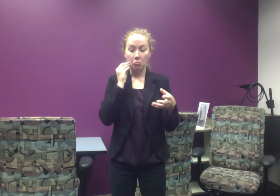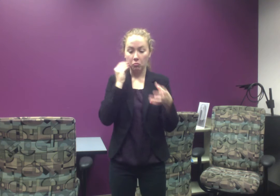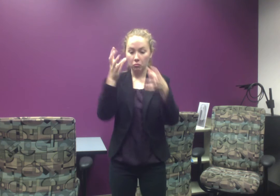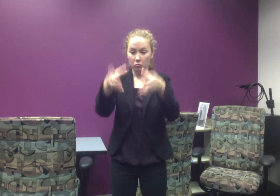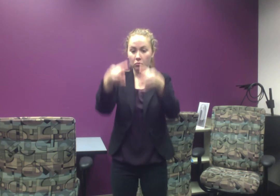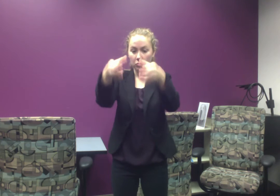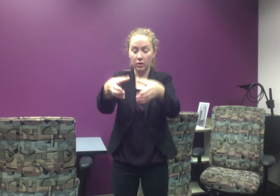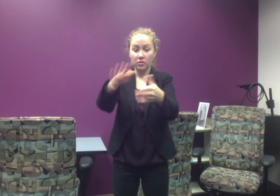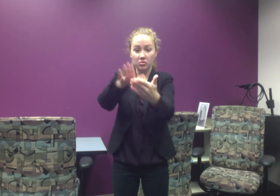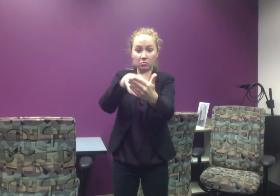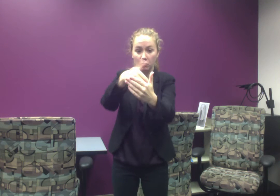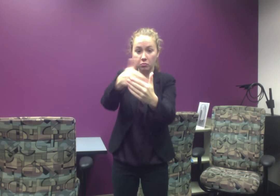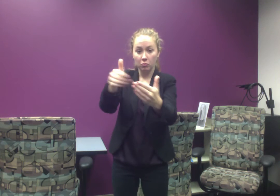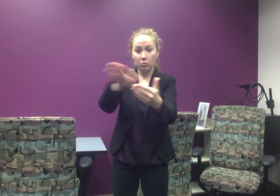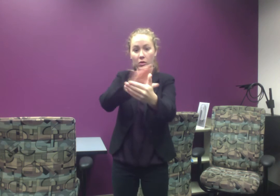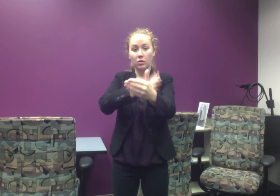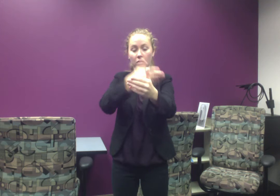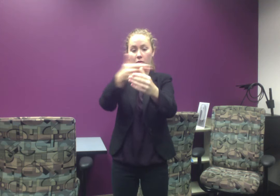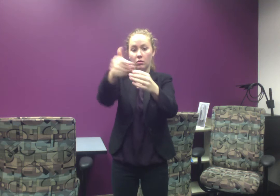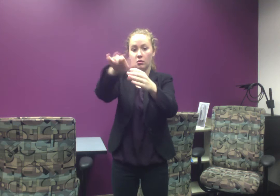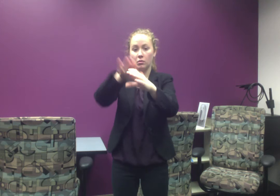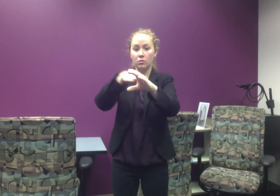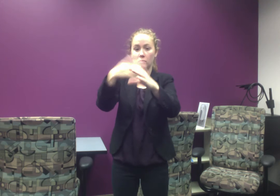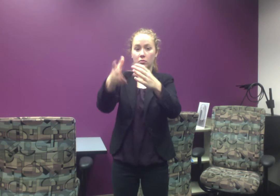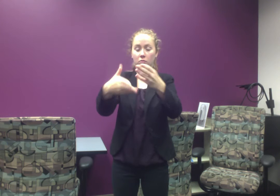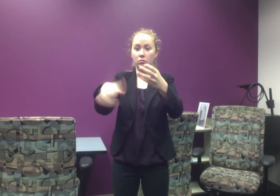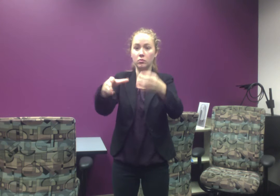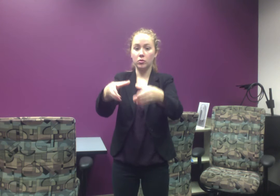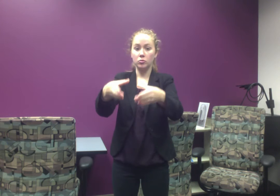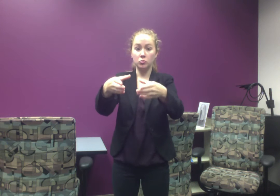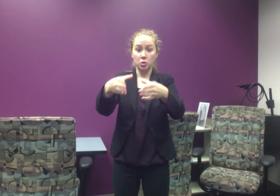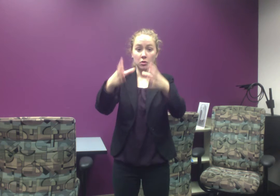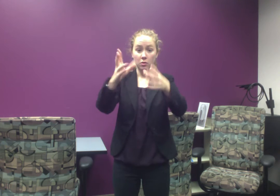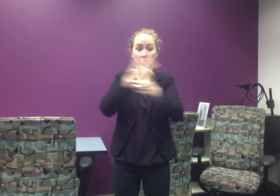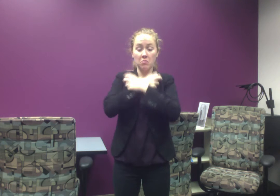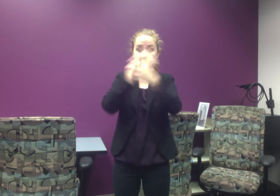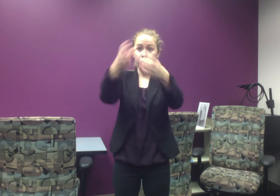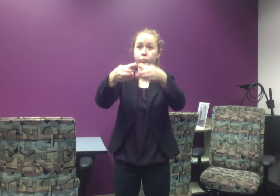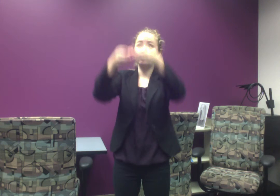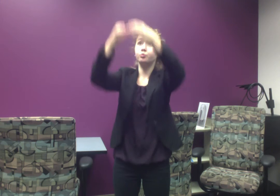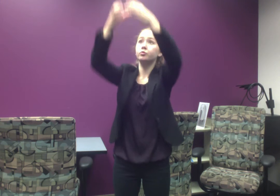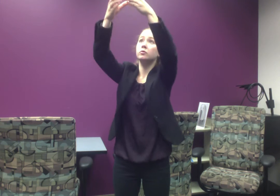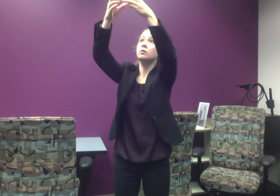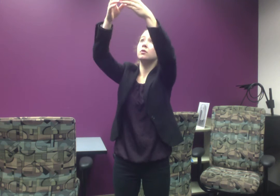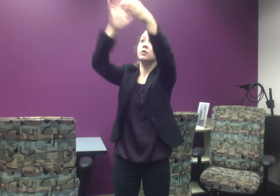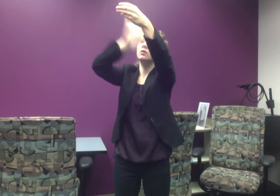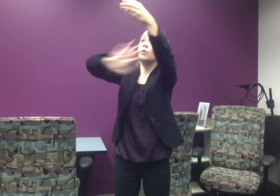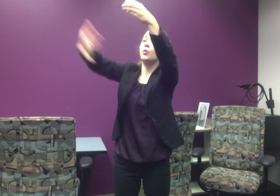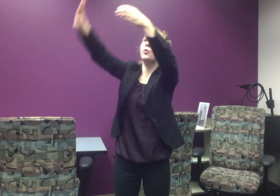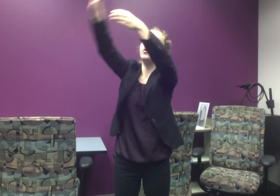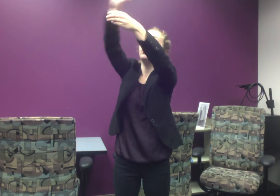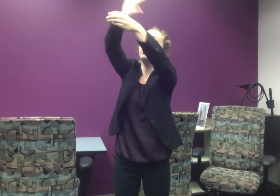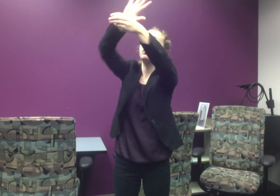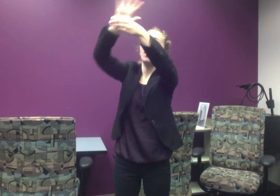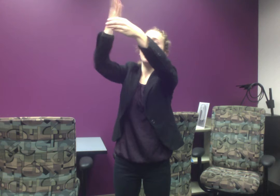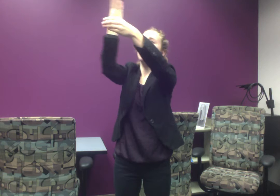the sky. If you've ever been to New Mexico, the sky is bright blue every single day. Beautiful. And so she would look at the holes